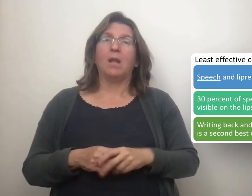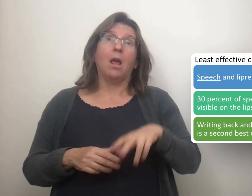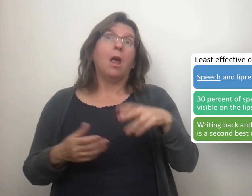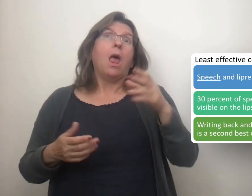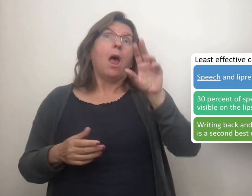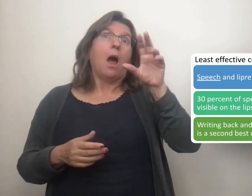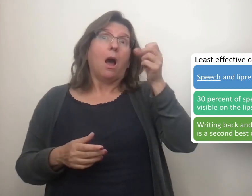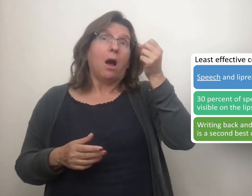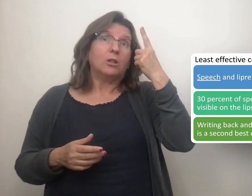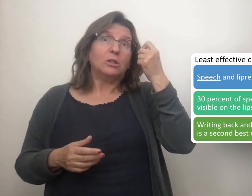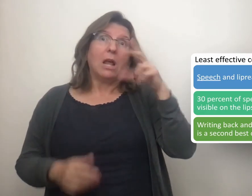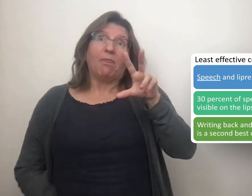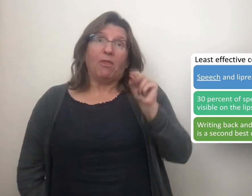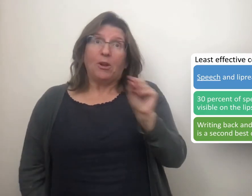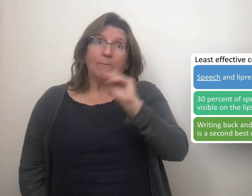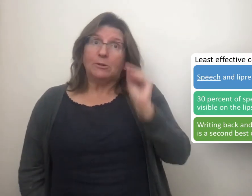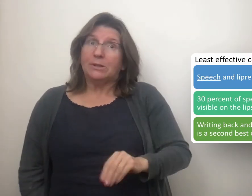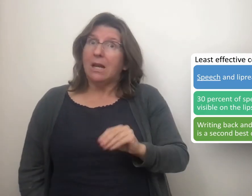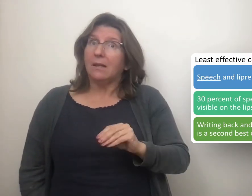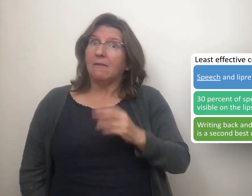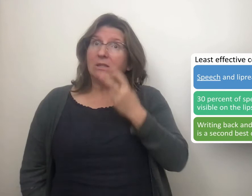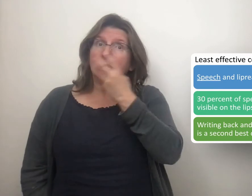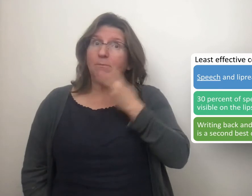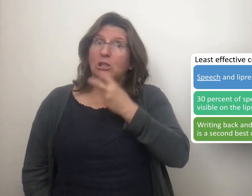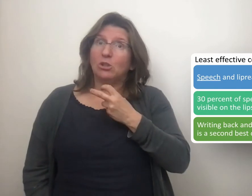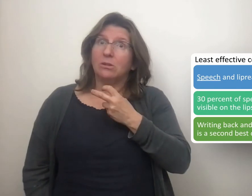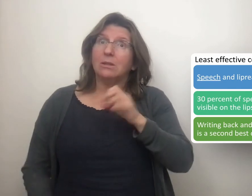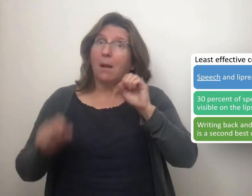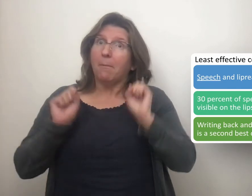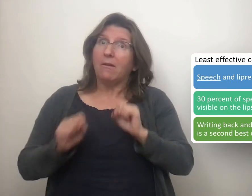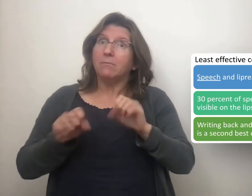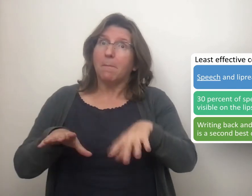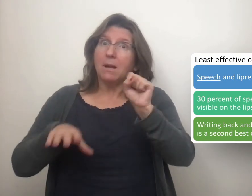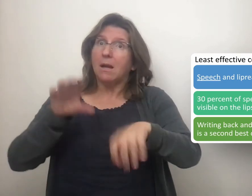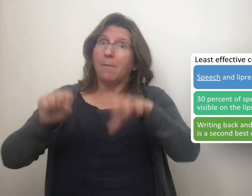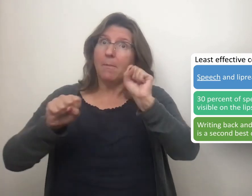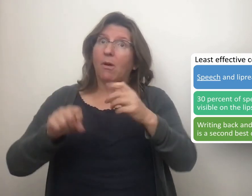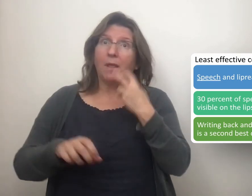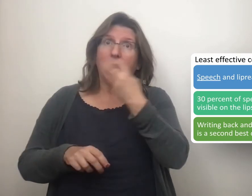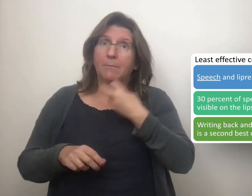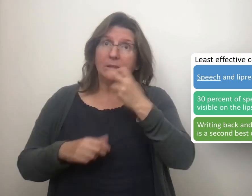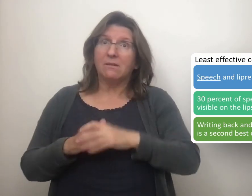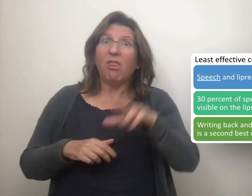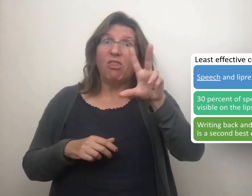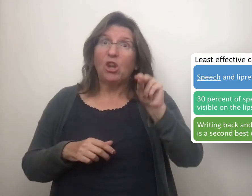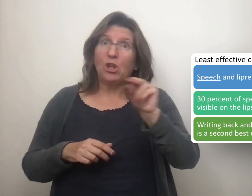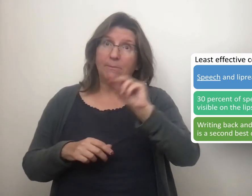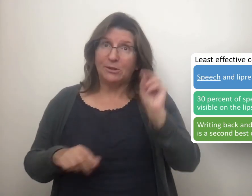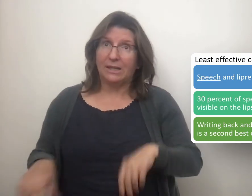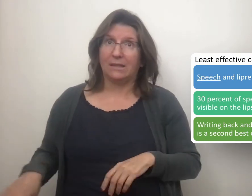Only 30% of sounds are visible, so speech reading puts an incredible burden on the deaf person to guess and